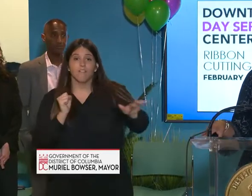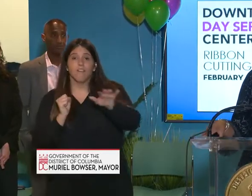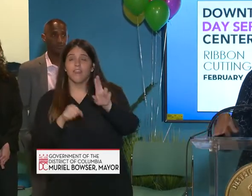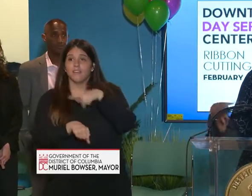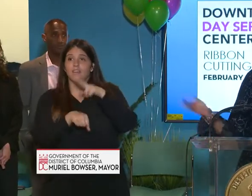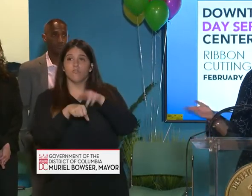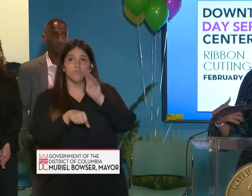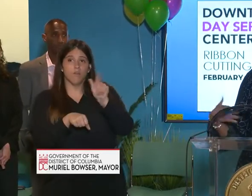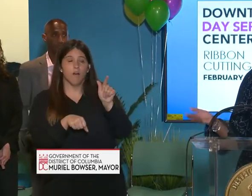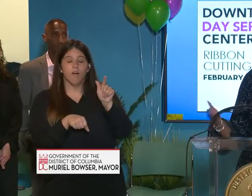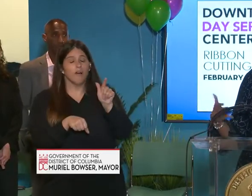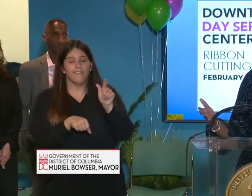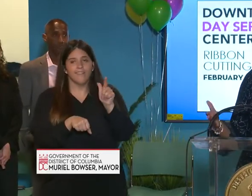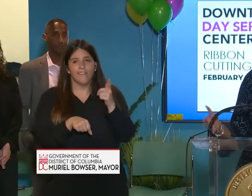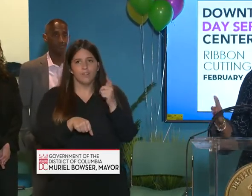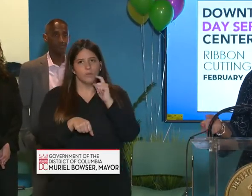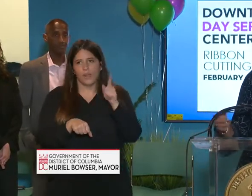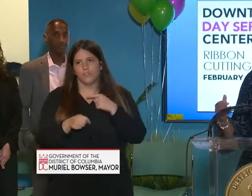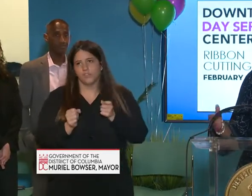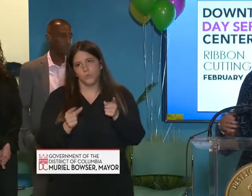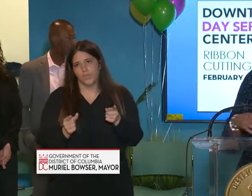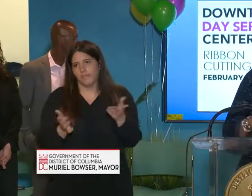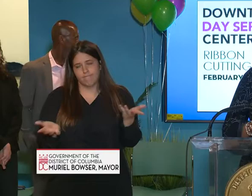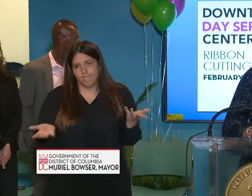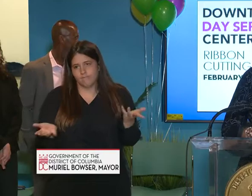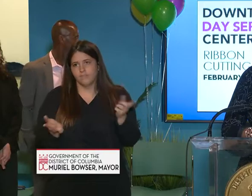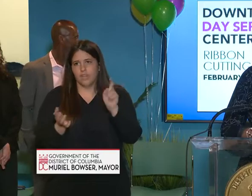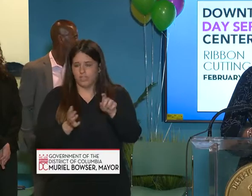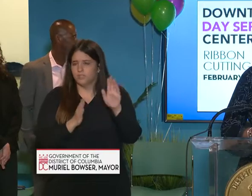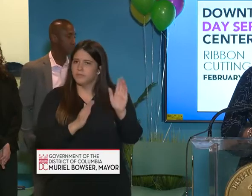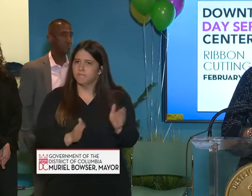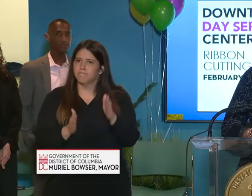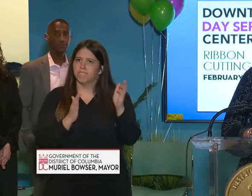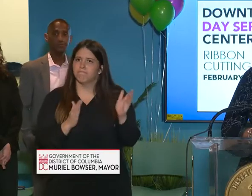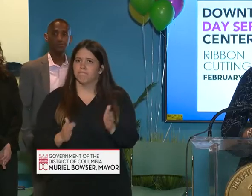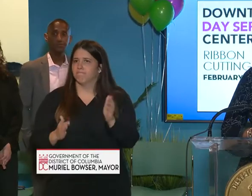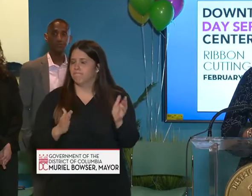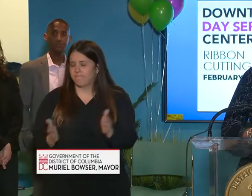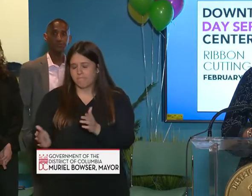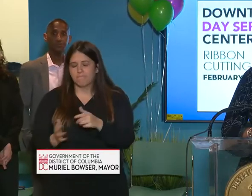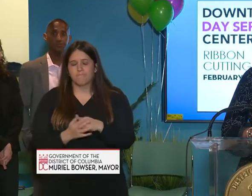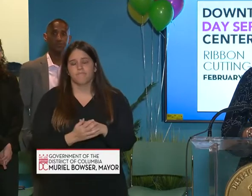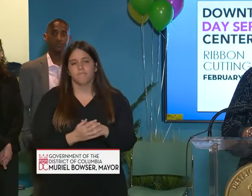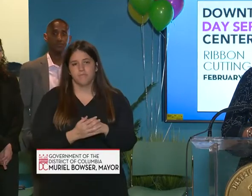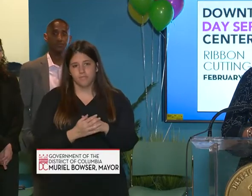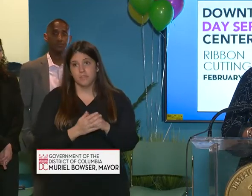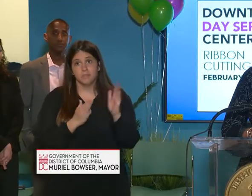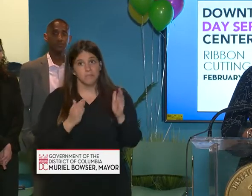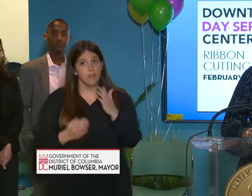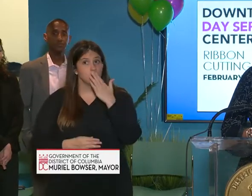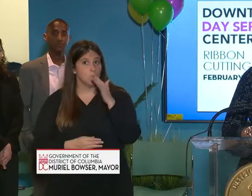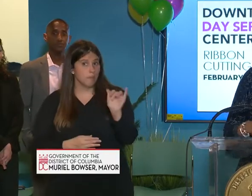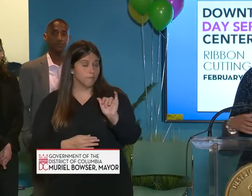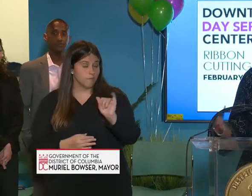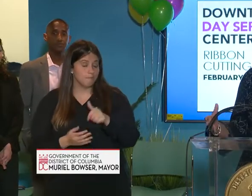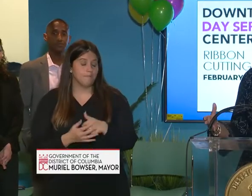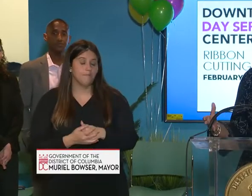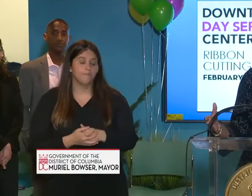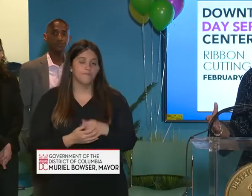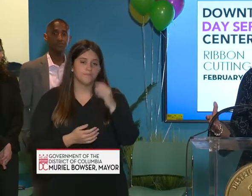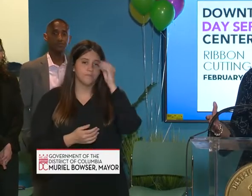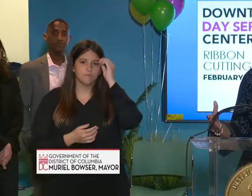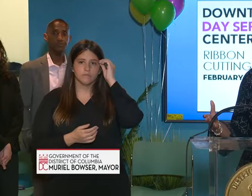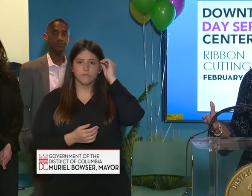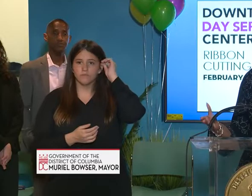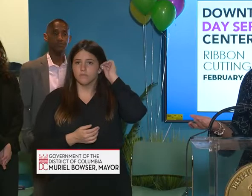mall is not something that you can wing. It has to be planned and planned well. And